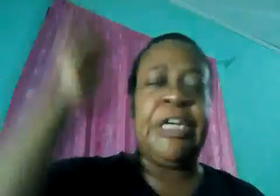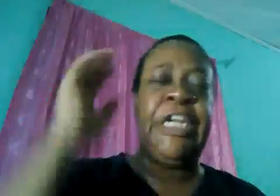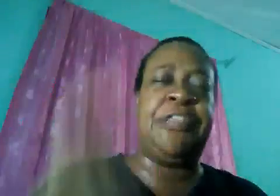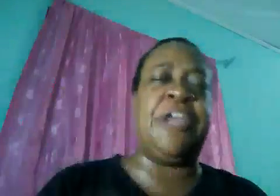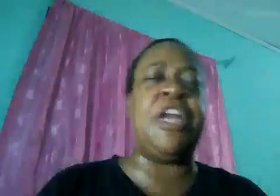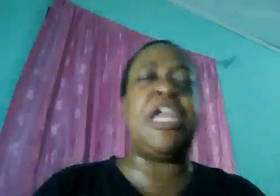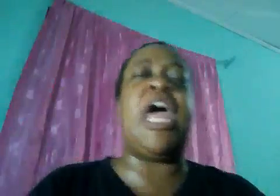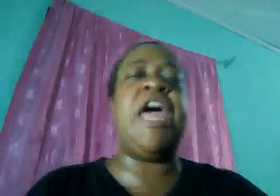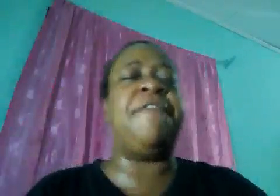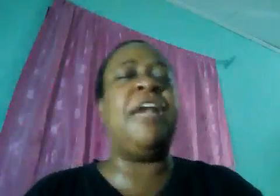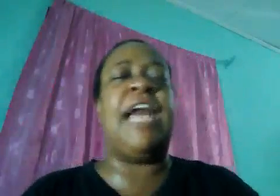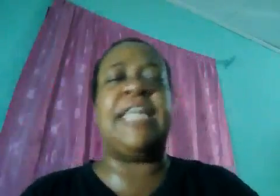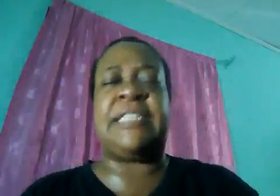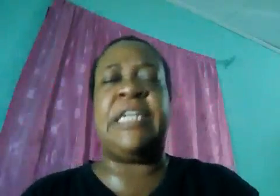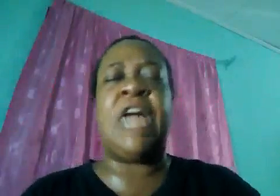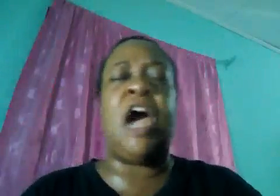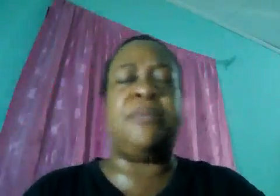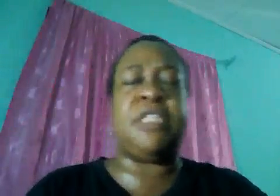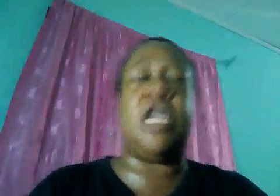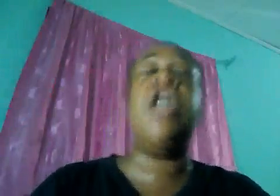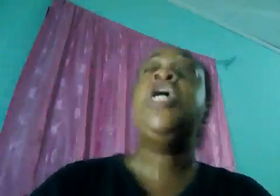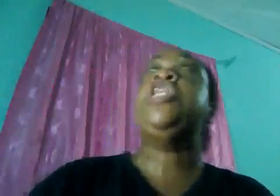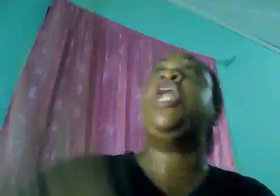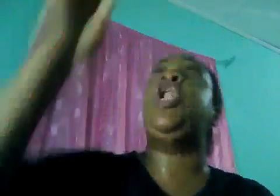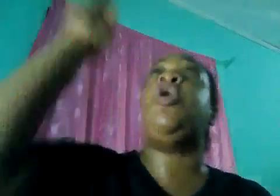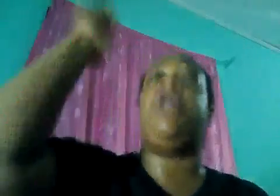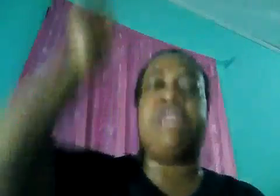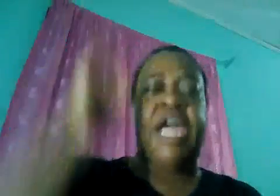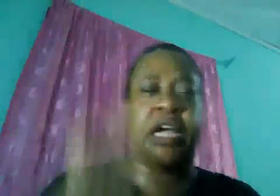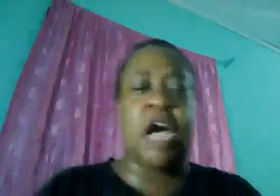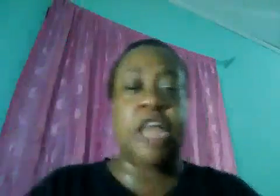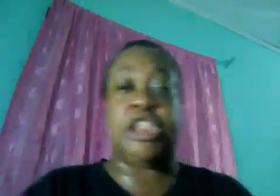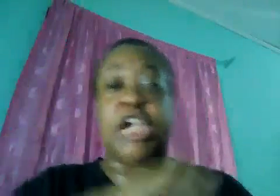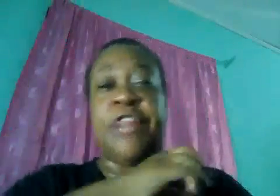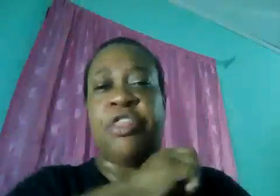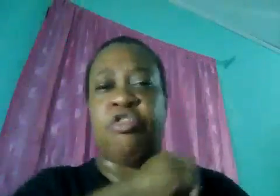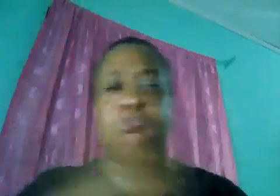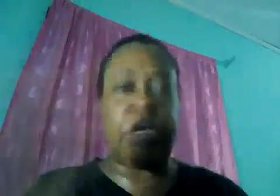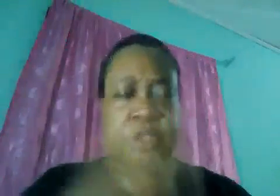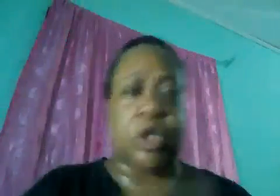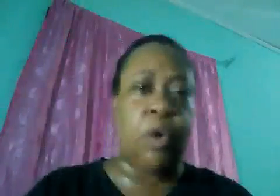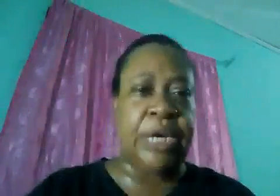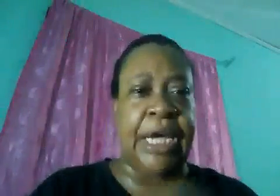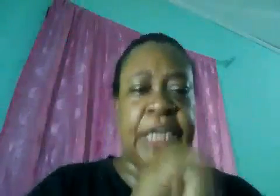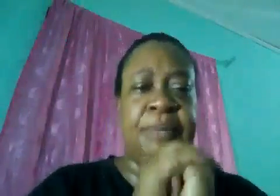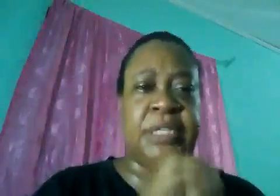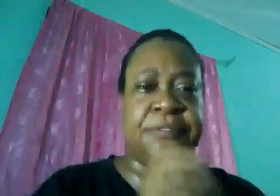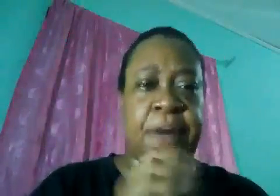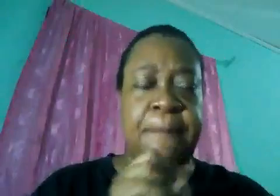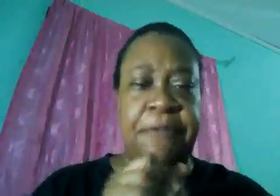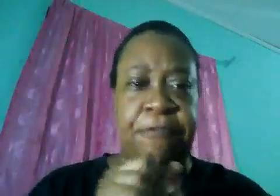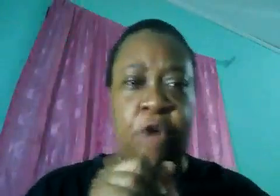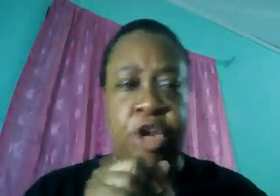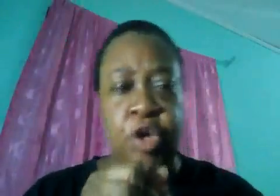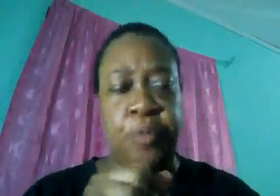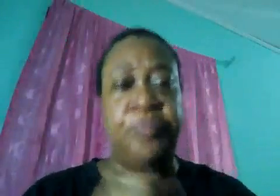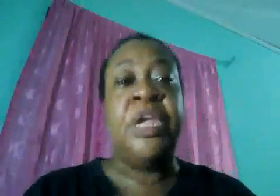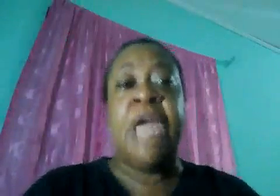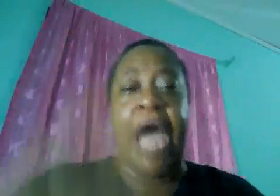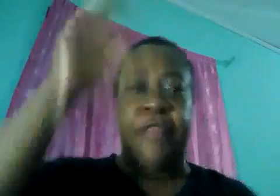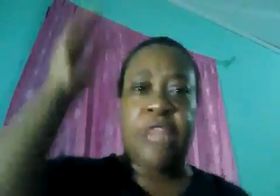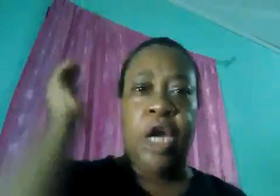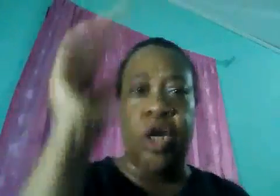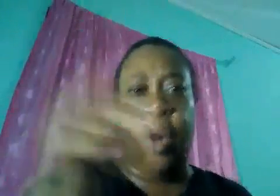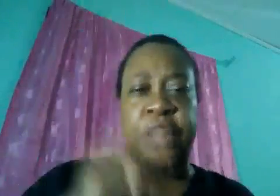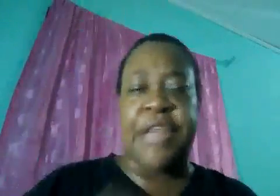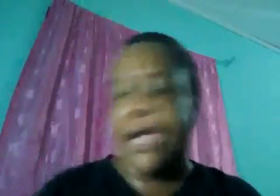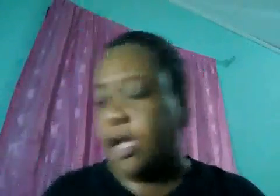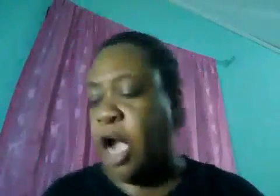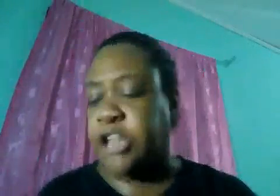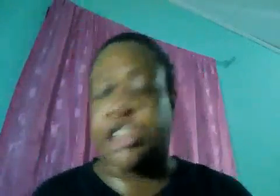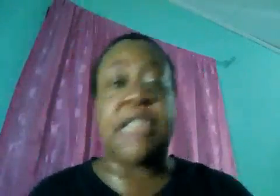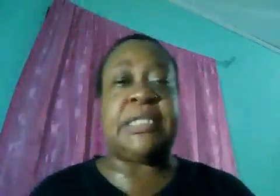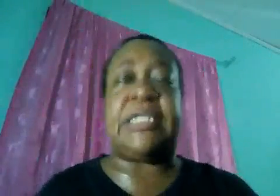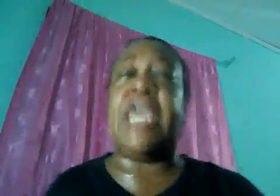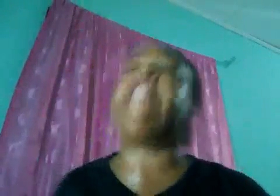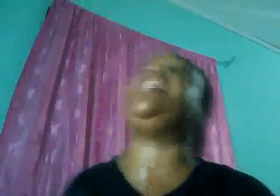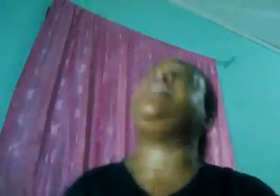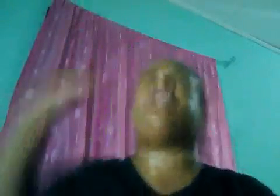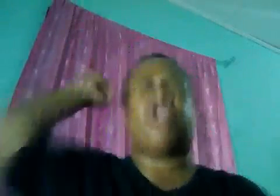the everlasting arms. The Lord thy God shall thrust out the enemies from before you, and the Lord thy God shall say, destroy